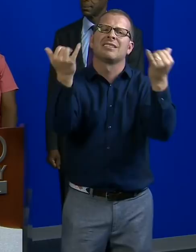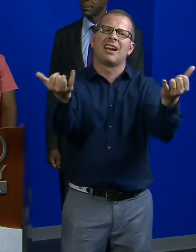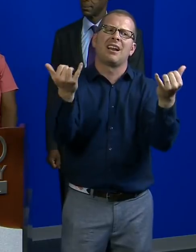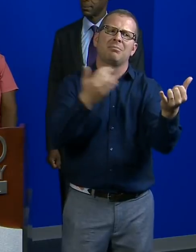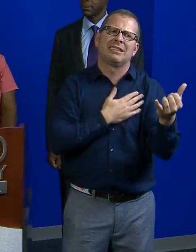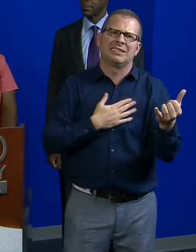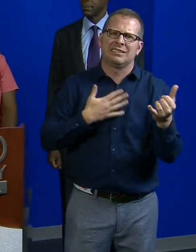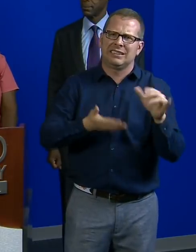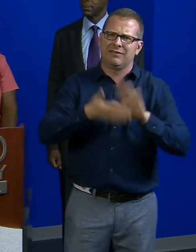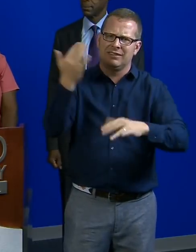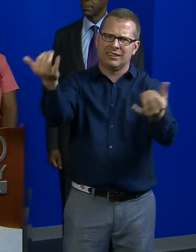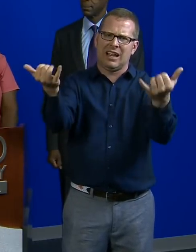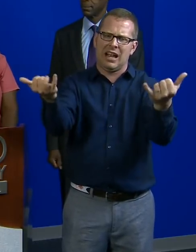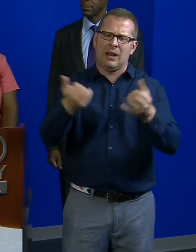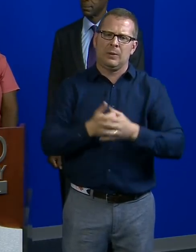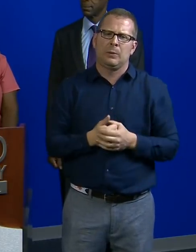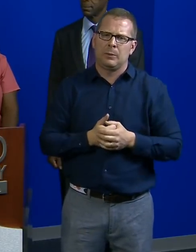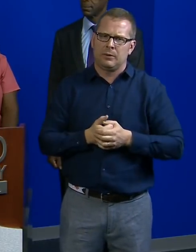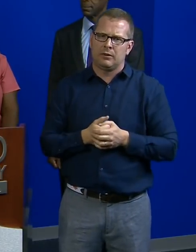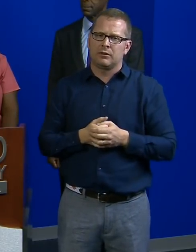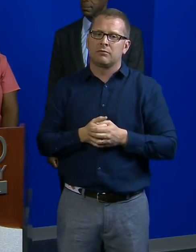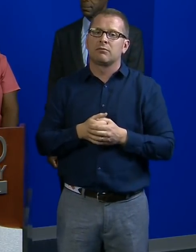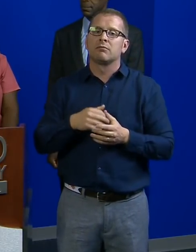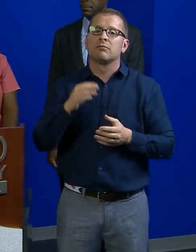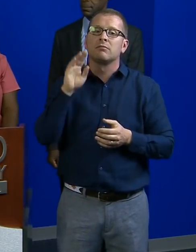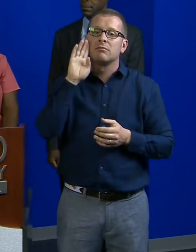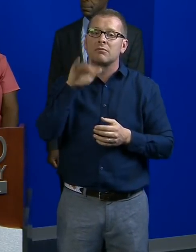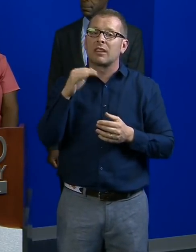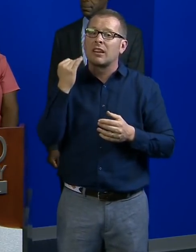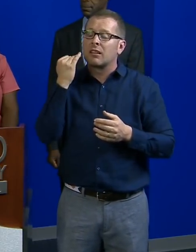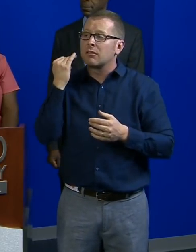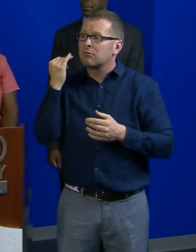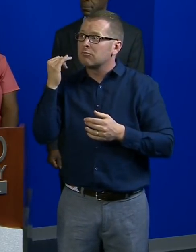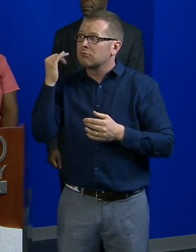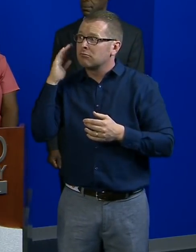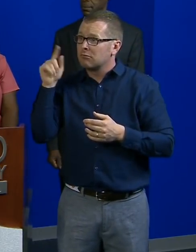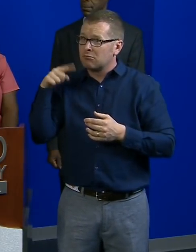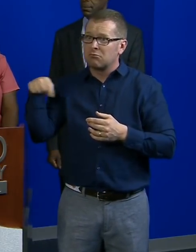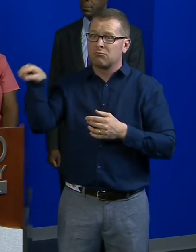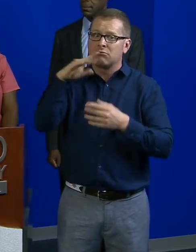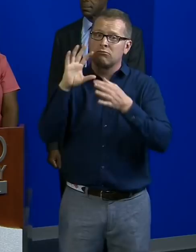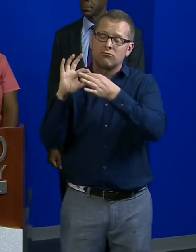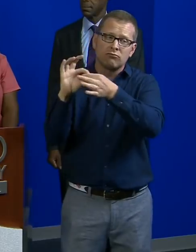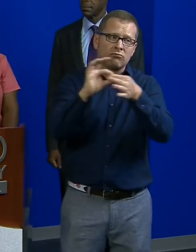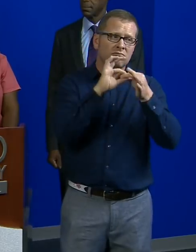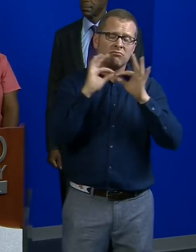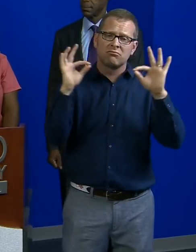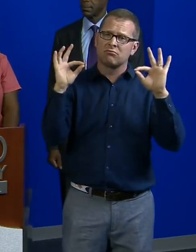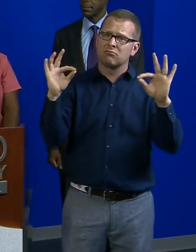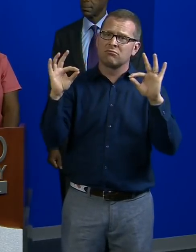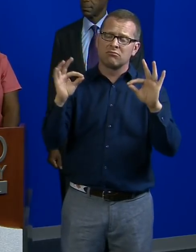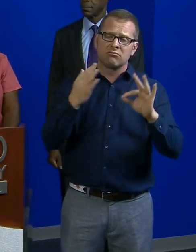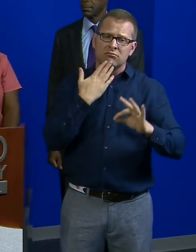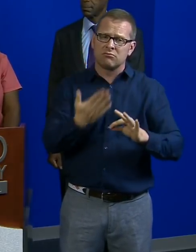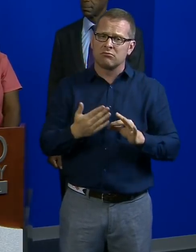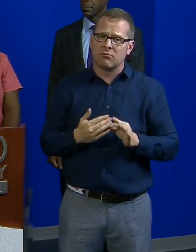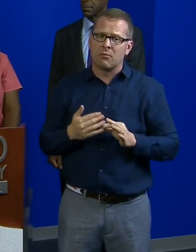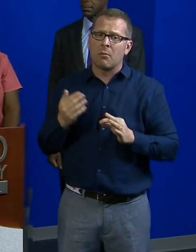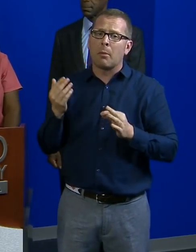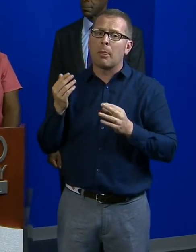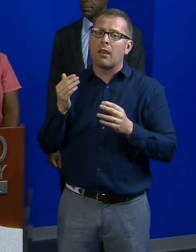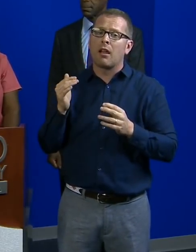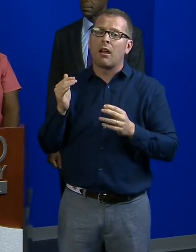coordinated. I also will say that we do have a pre-landfall declaration from the federal government, from the president, as